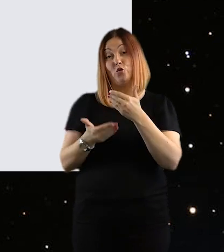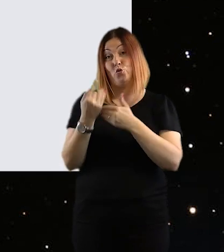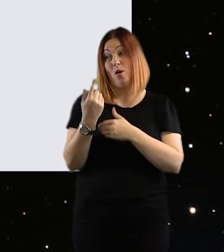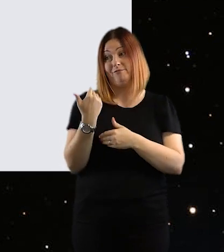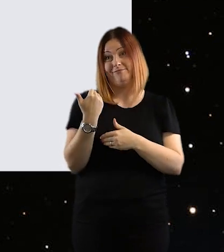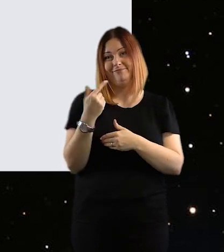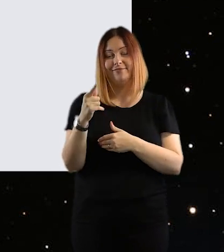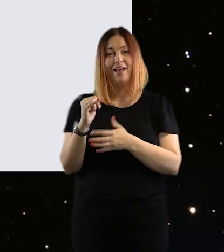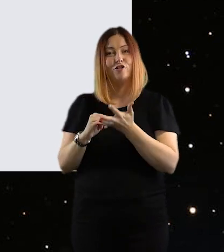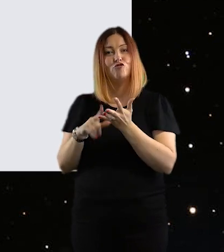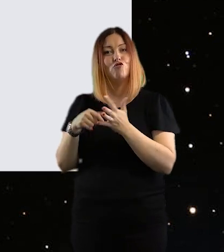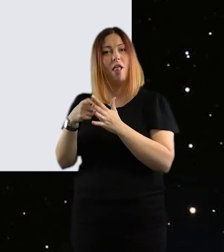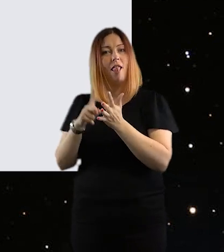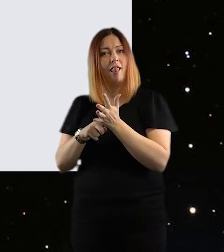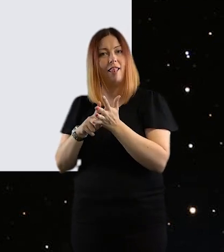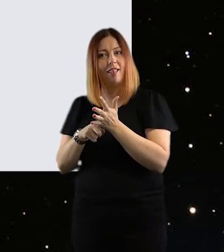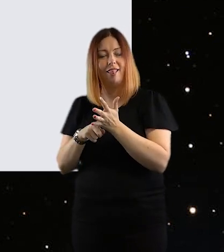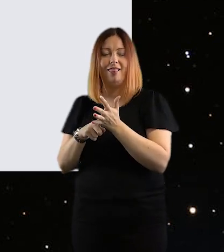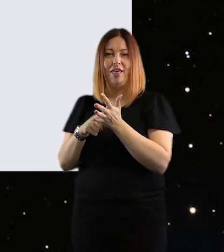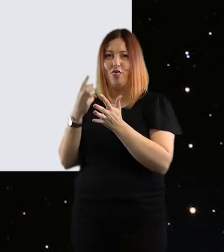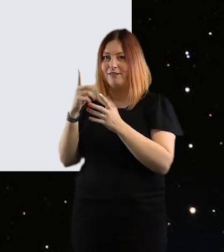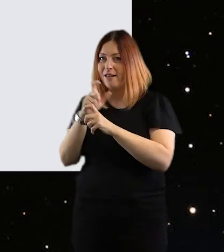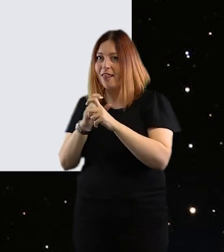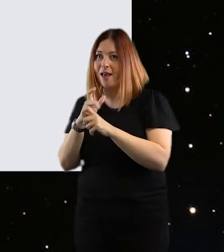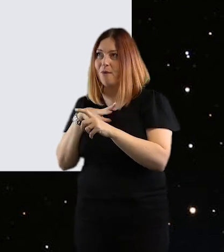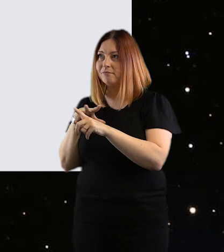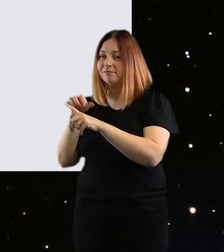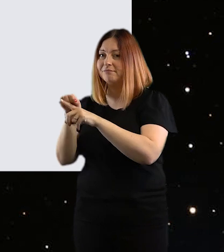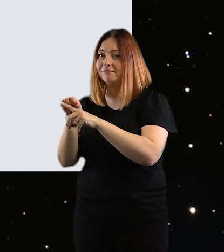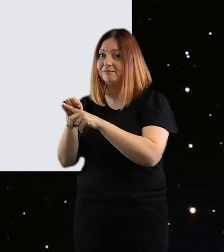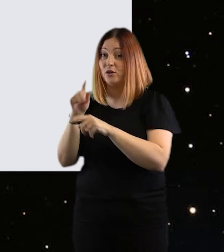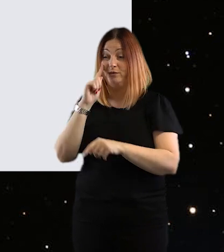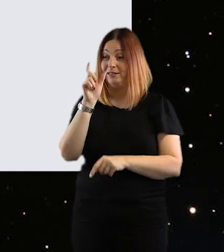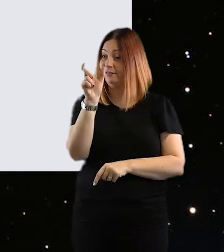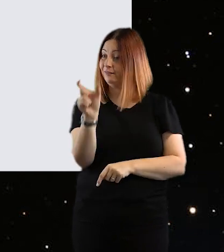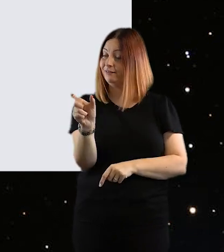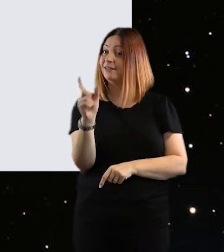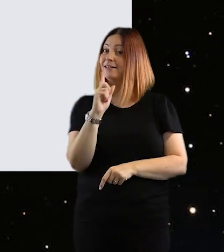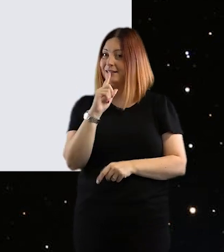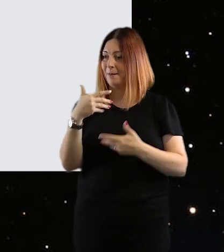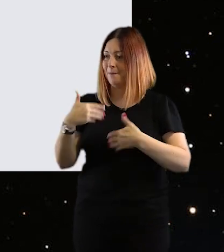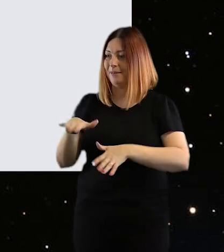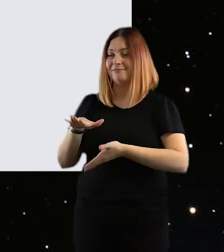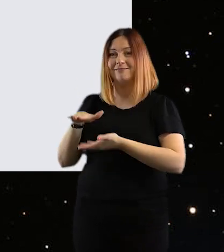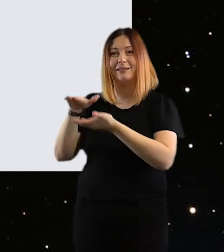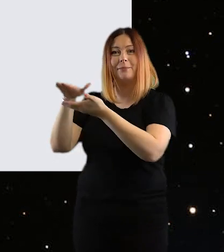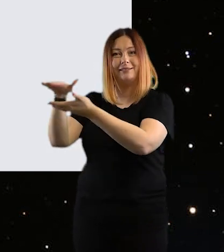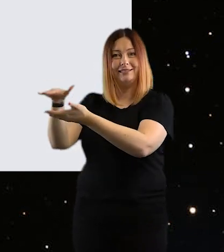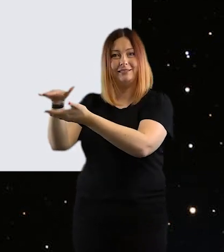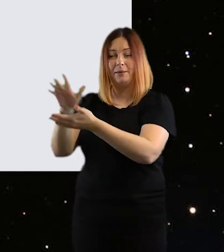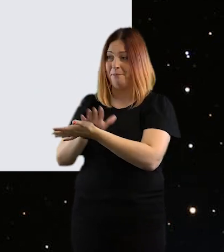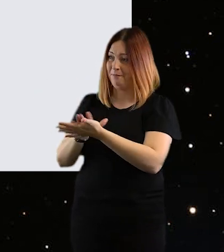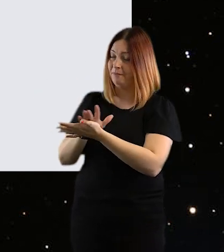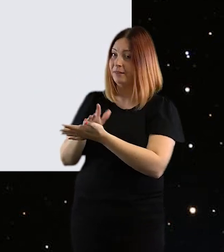a 3-colour observation. It's been submitted, and very soon this will be changing to sent to the telescope. And hopefully, once